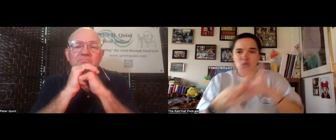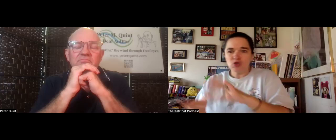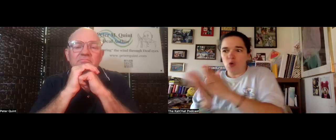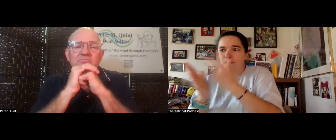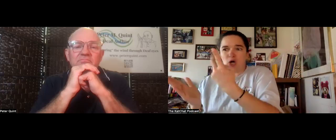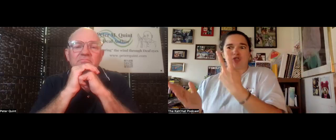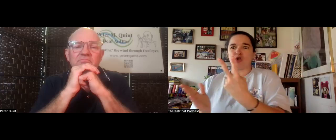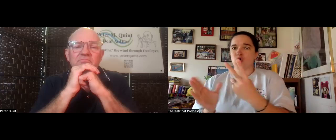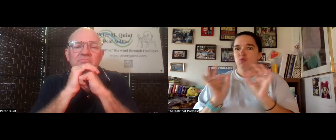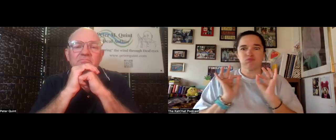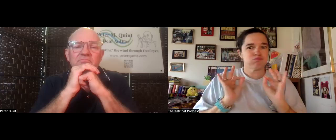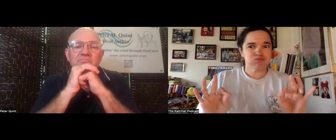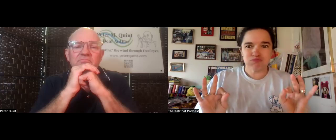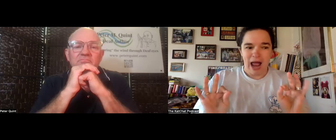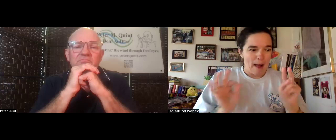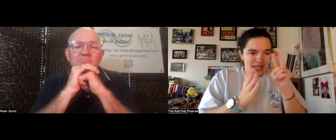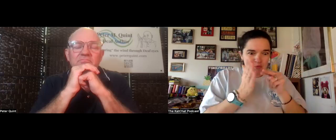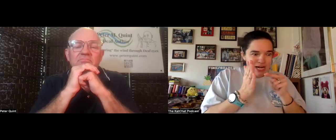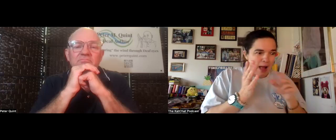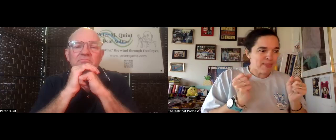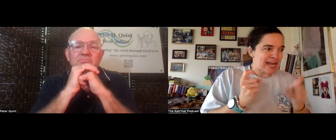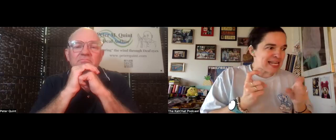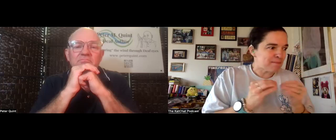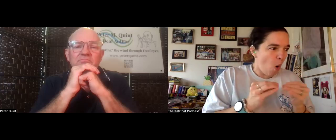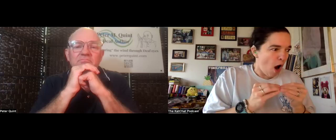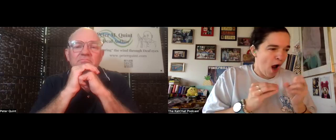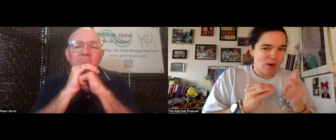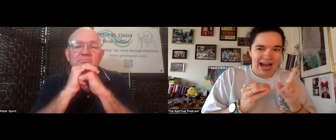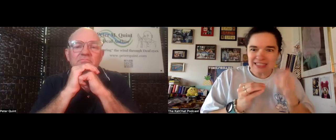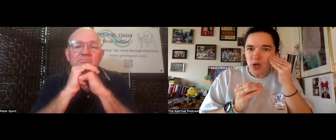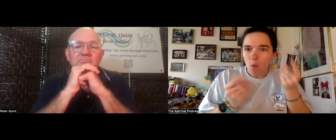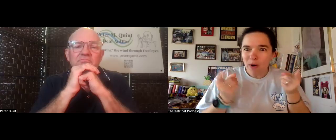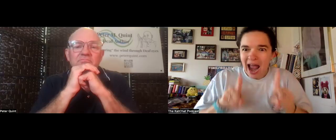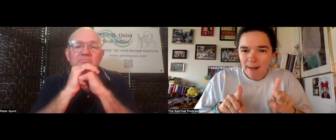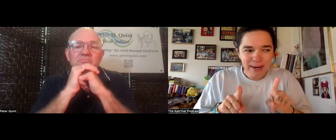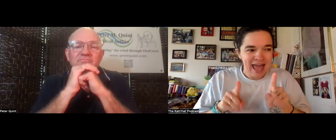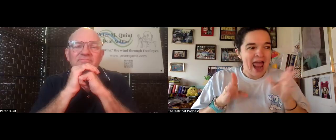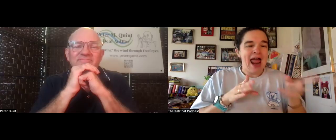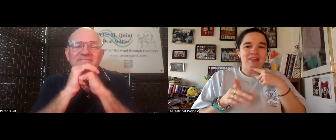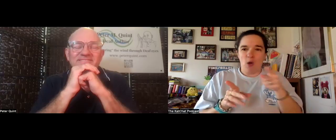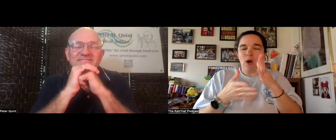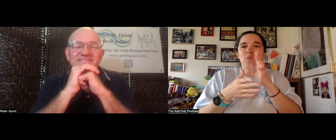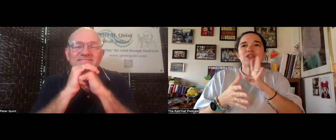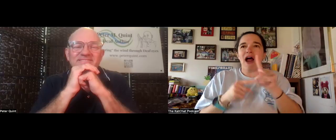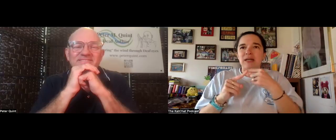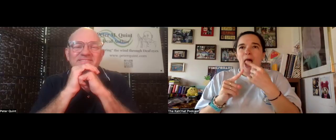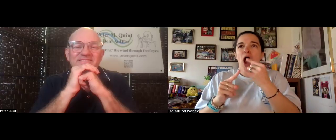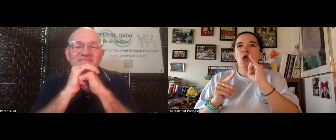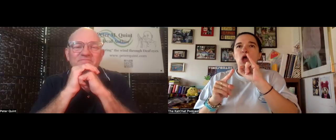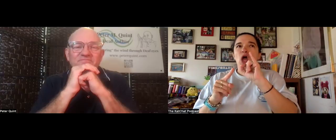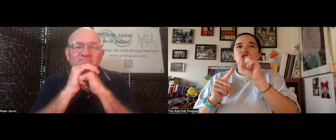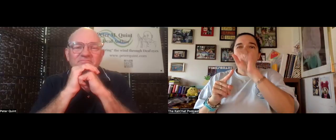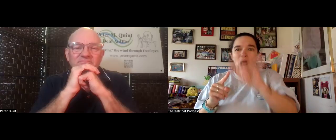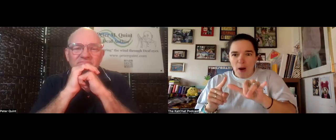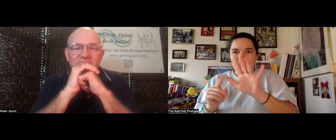one to book two, I was like, read, I'm like, I need more. Okay, I need to know what happened. And then when we talked